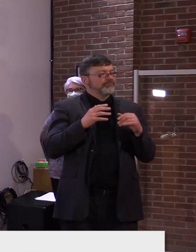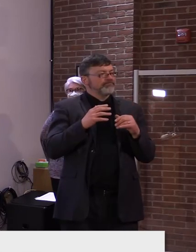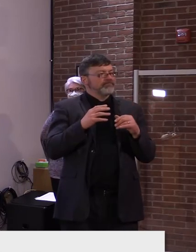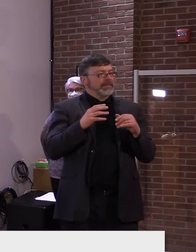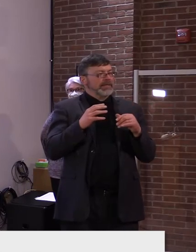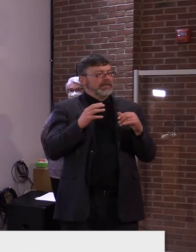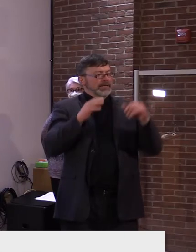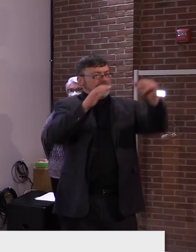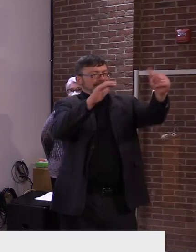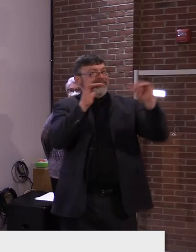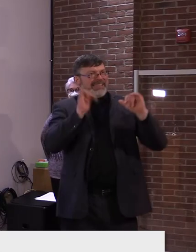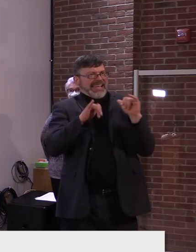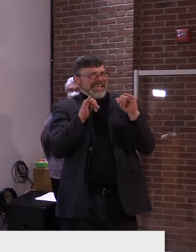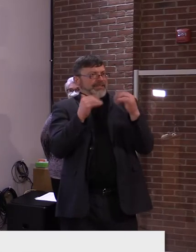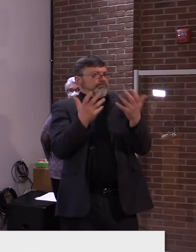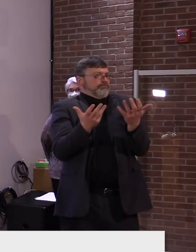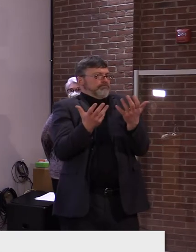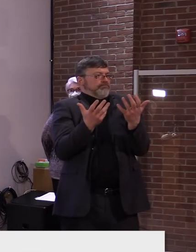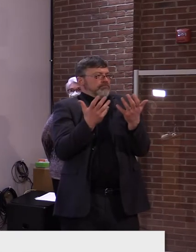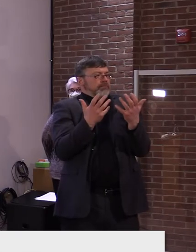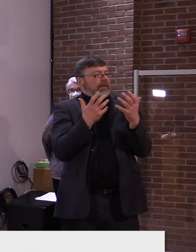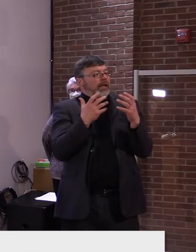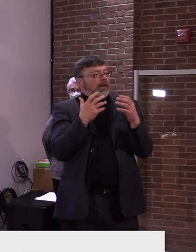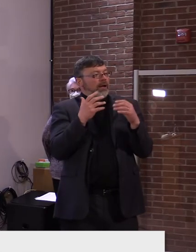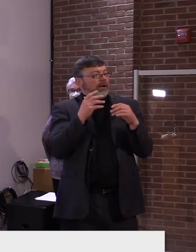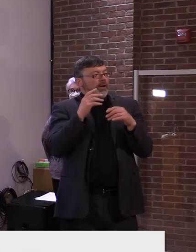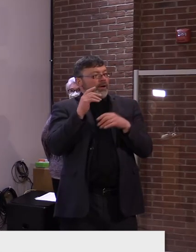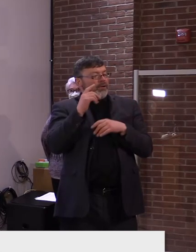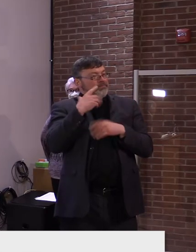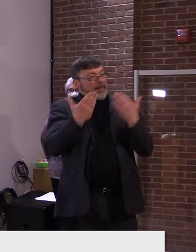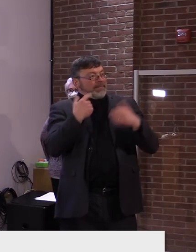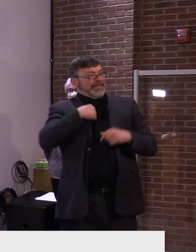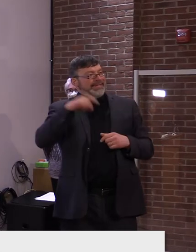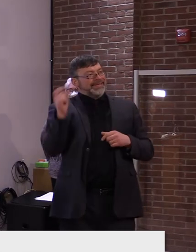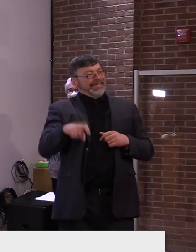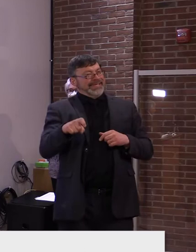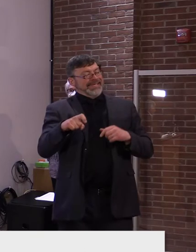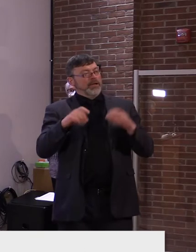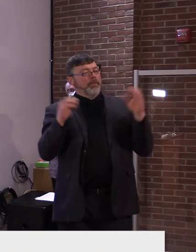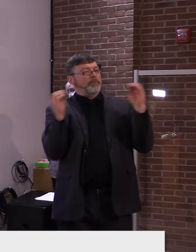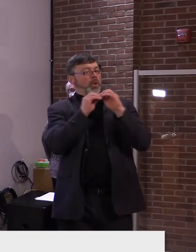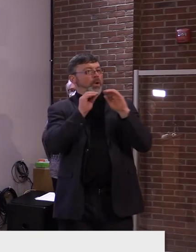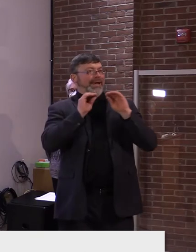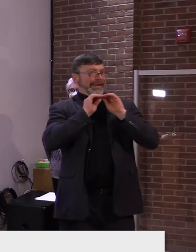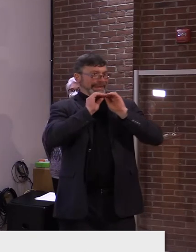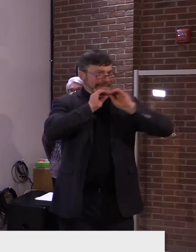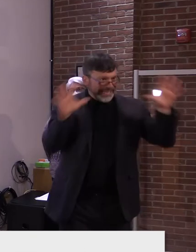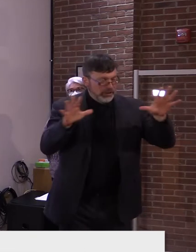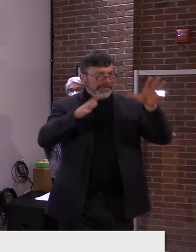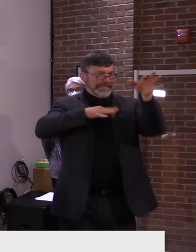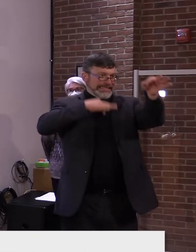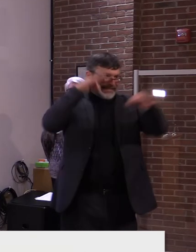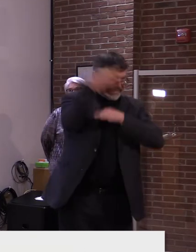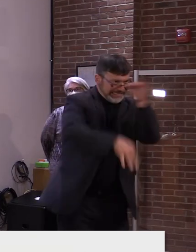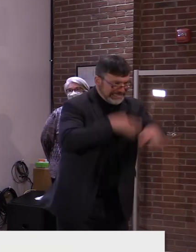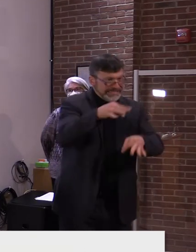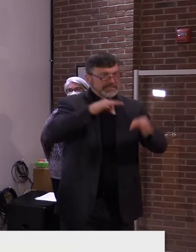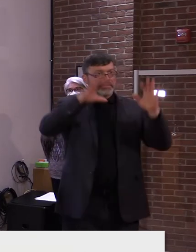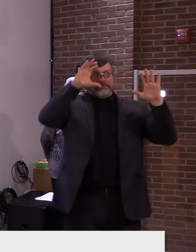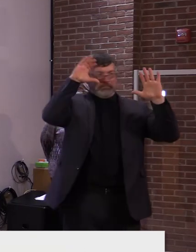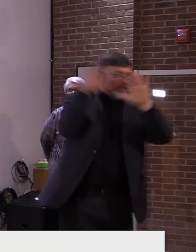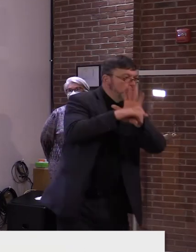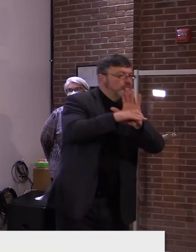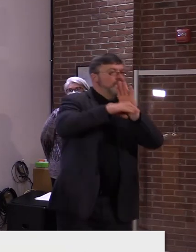cognizant of what is going on. I want to say this: it doesn't take that many more people to bring it up